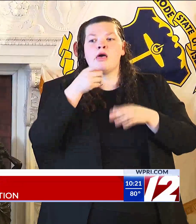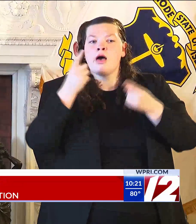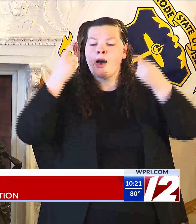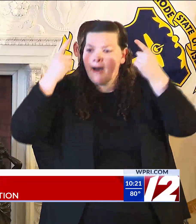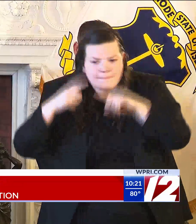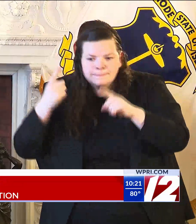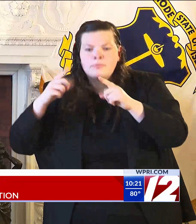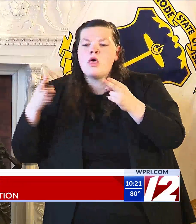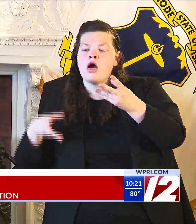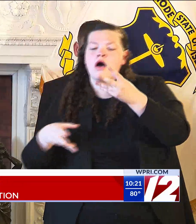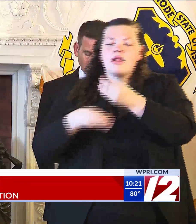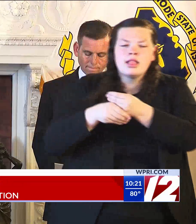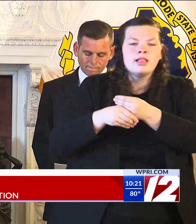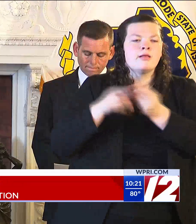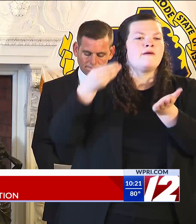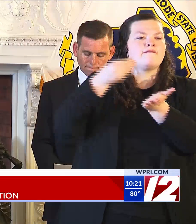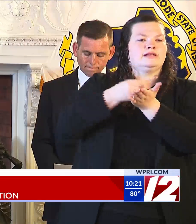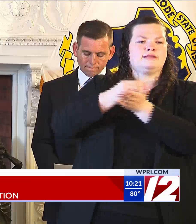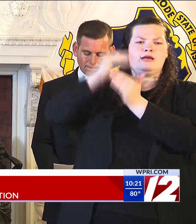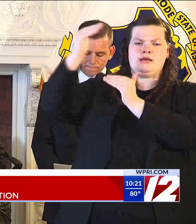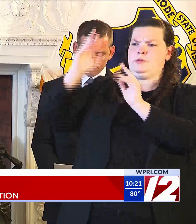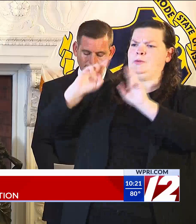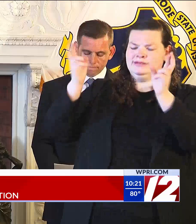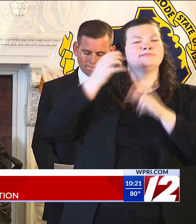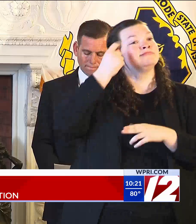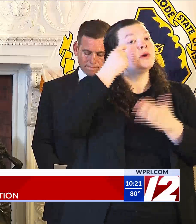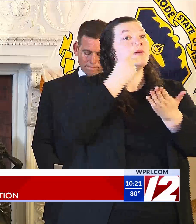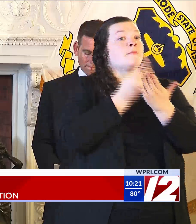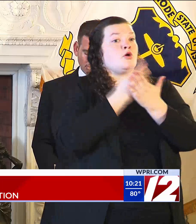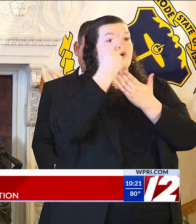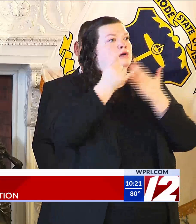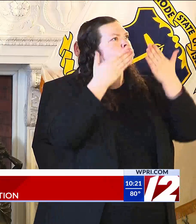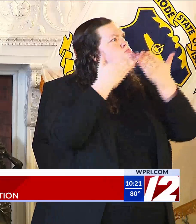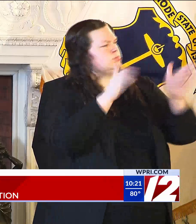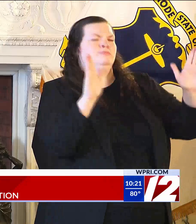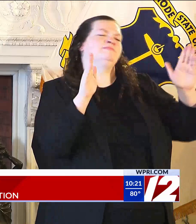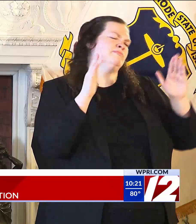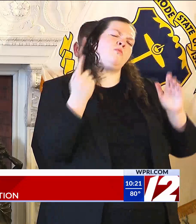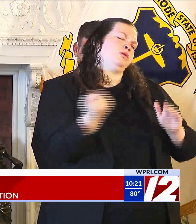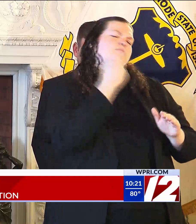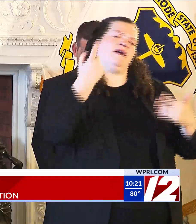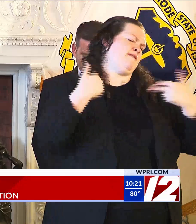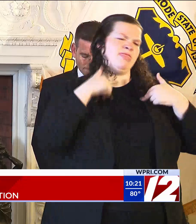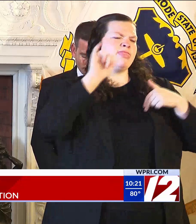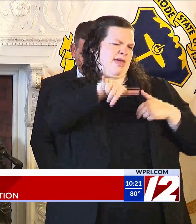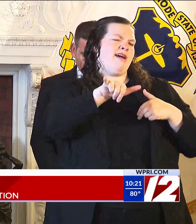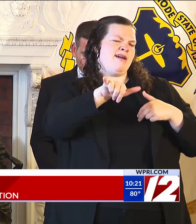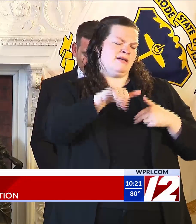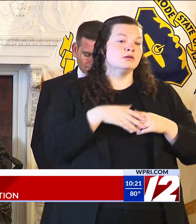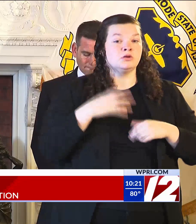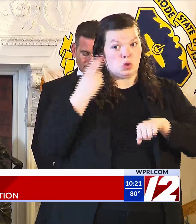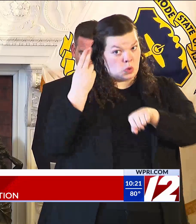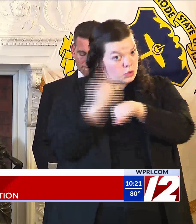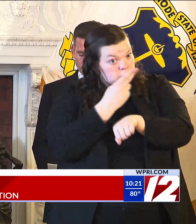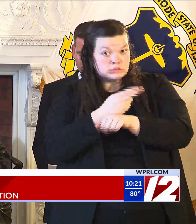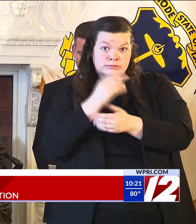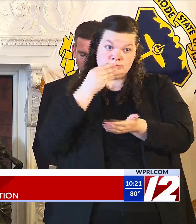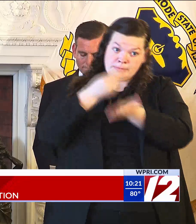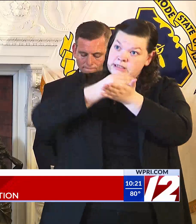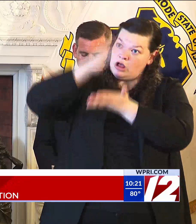always needed. On this project, it includes $34 million, or a 10% contingency